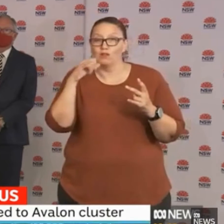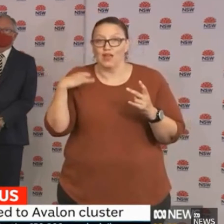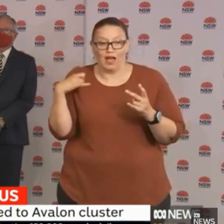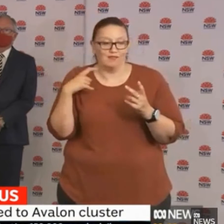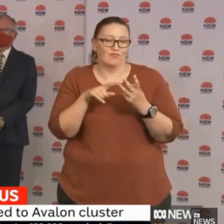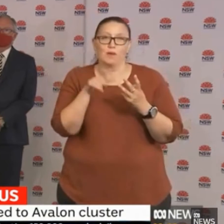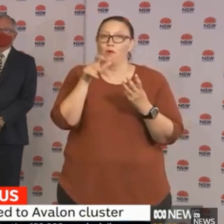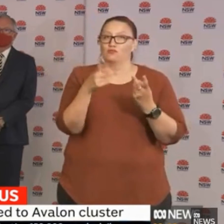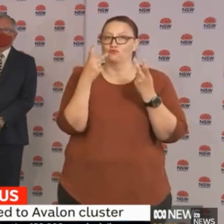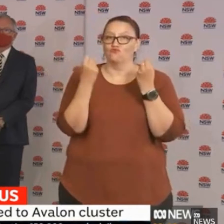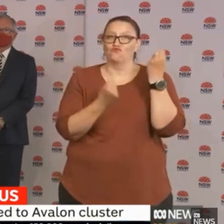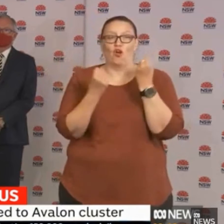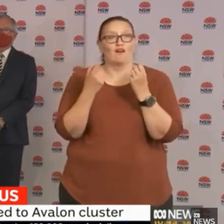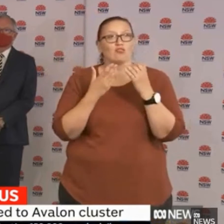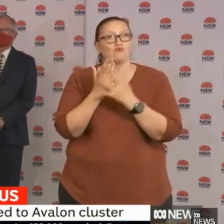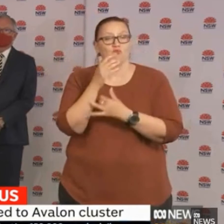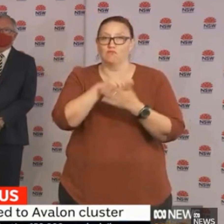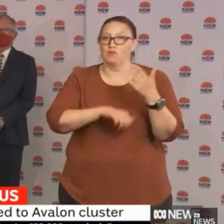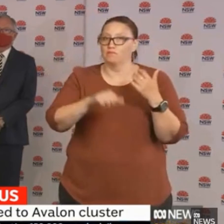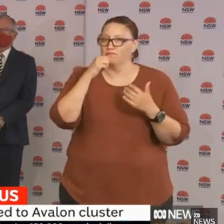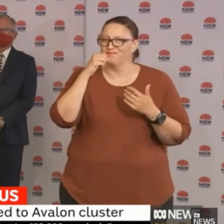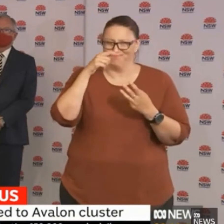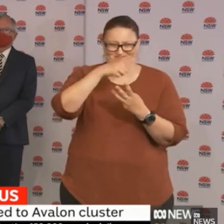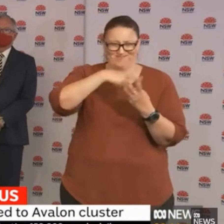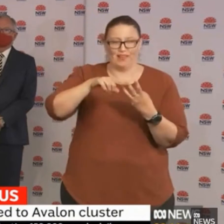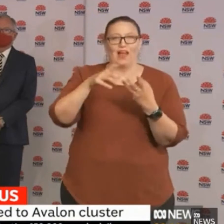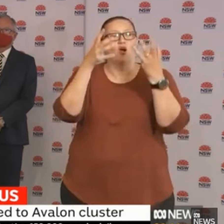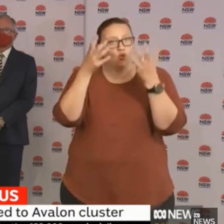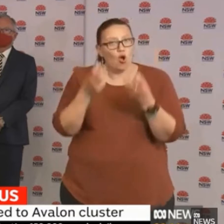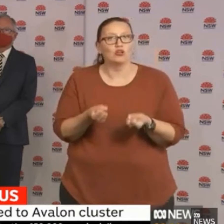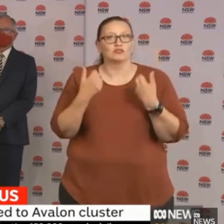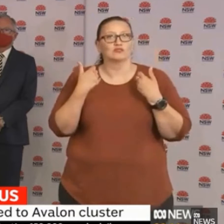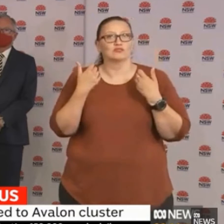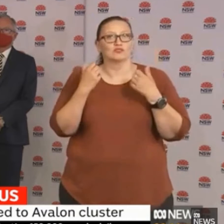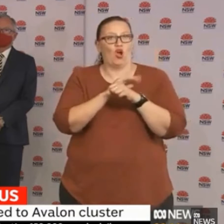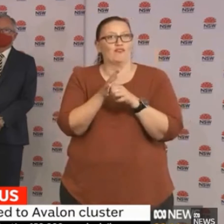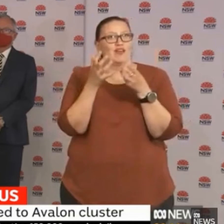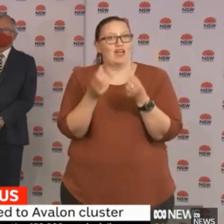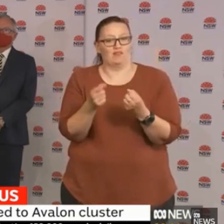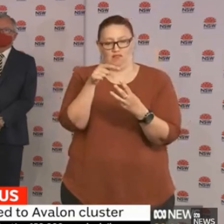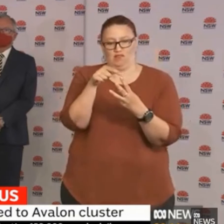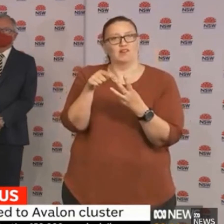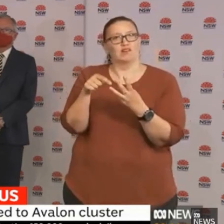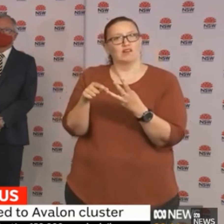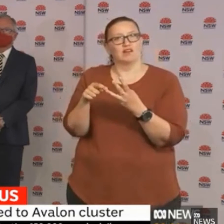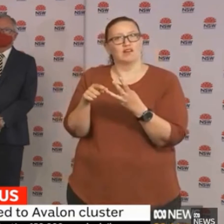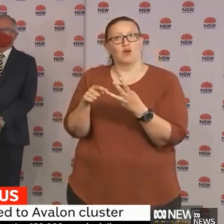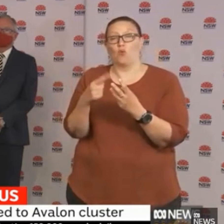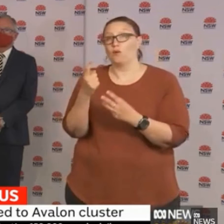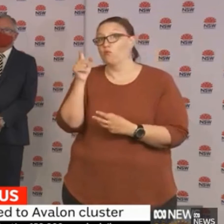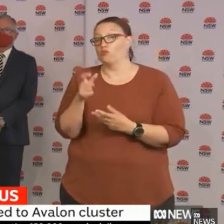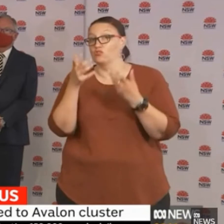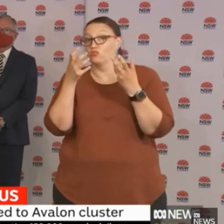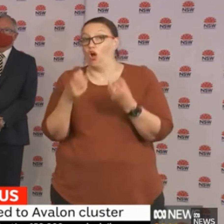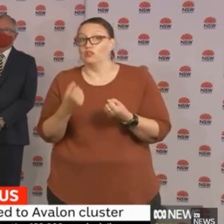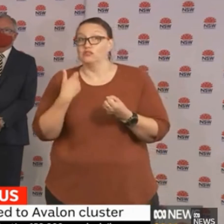visited the drive-through. And so because of those investigations, and because one of those cases had a very early onset, estimated to be around the 10th of